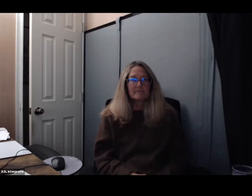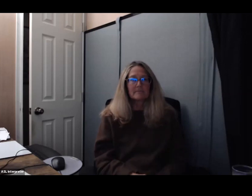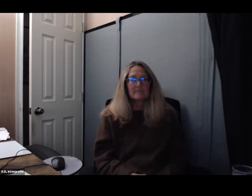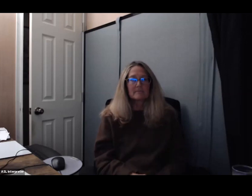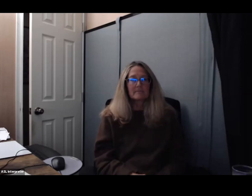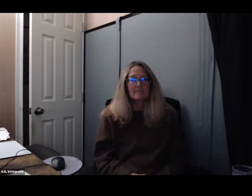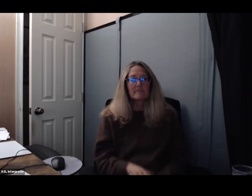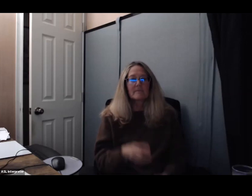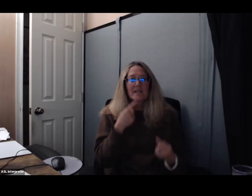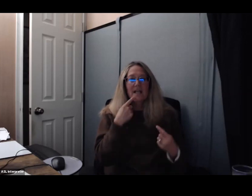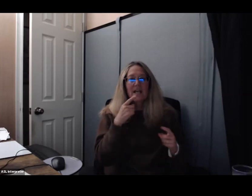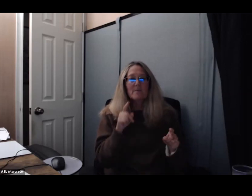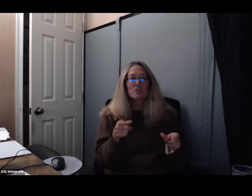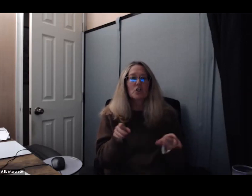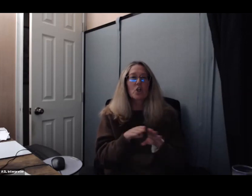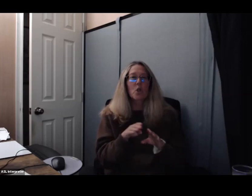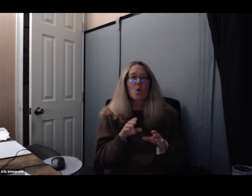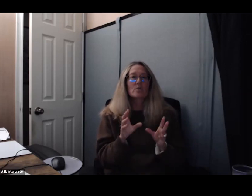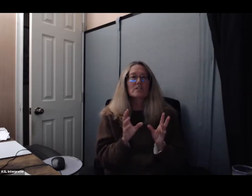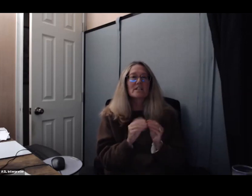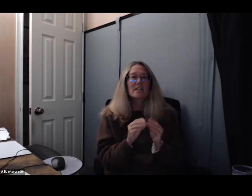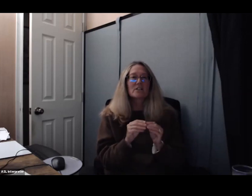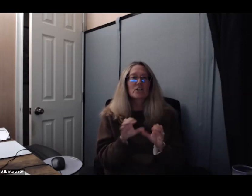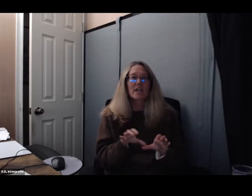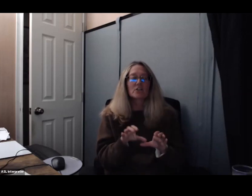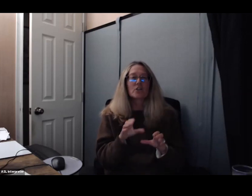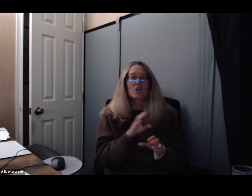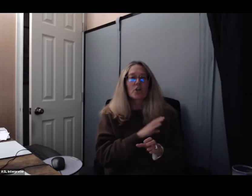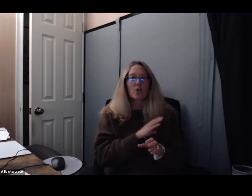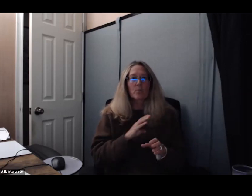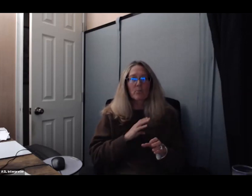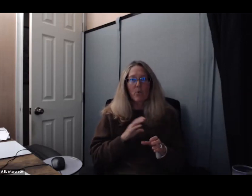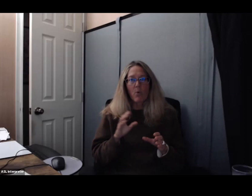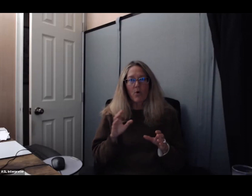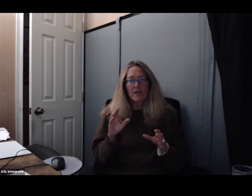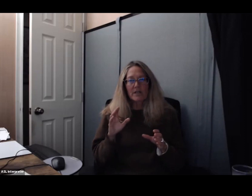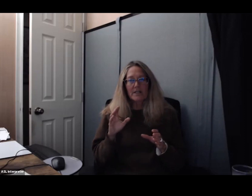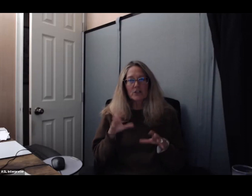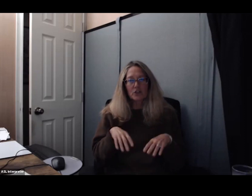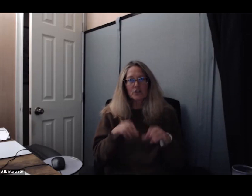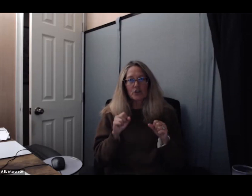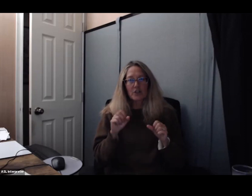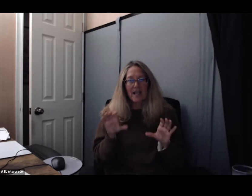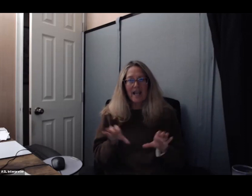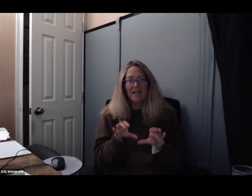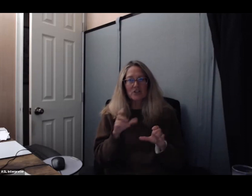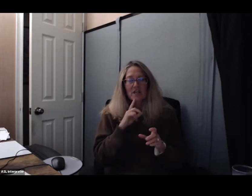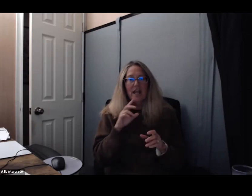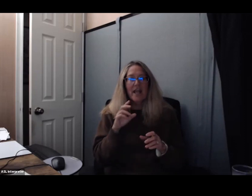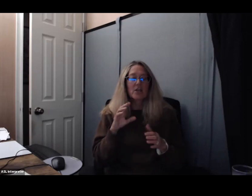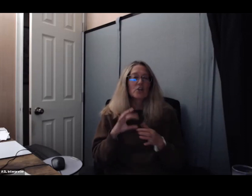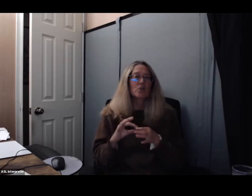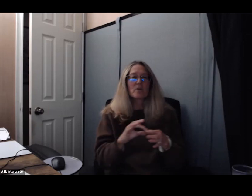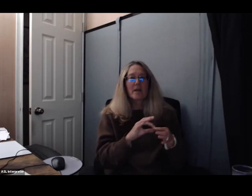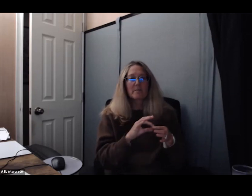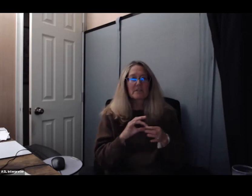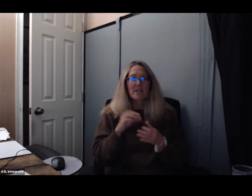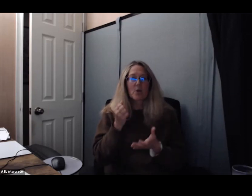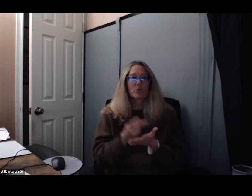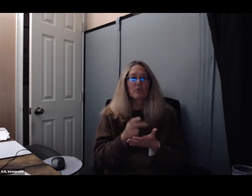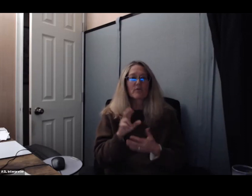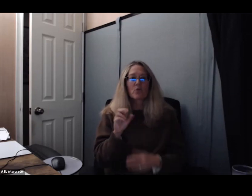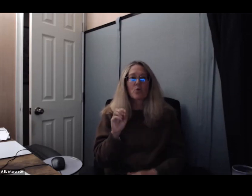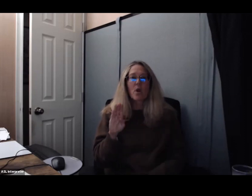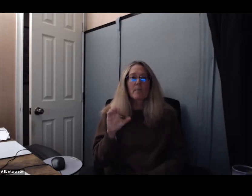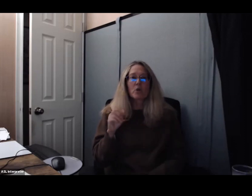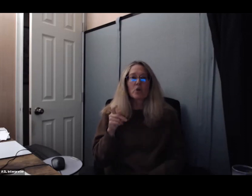I have an announcement of closed session action. The board in closed session took action and unanimously approved the appointment of Rob Cooper